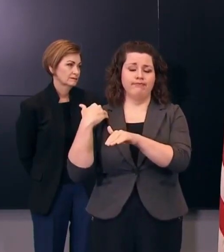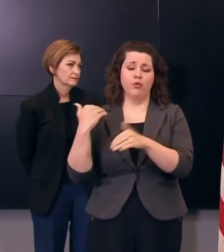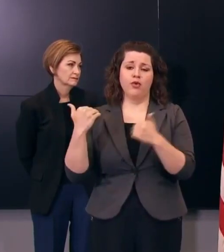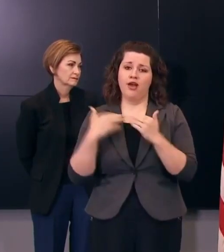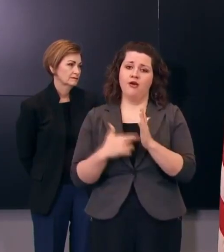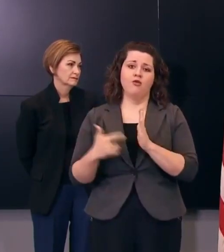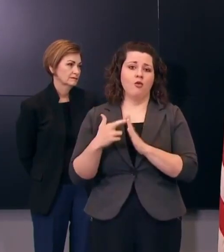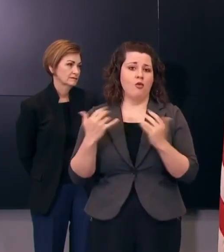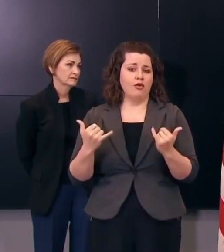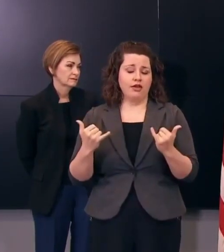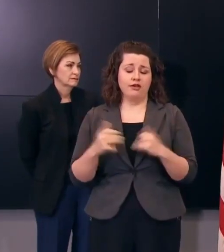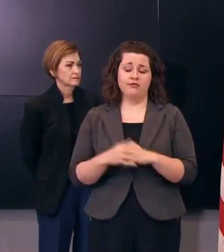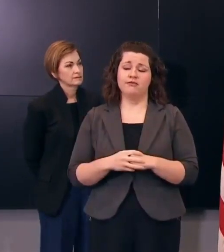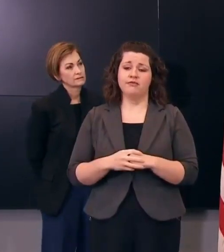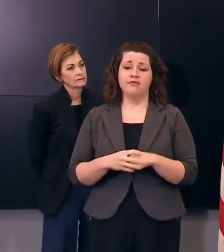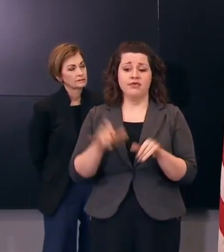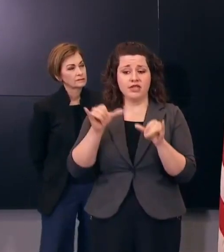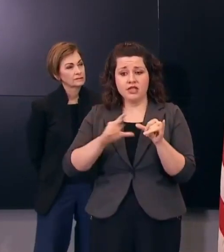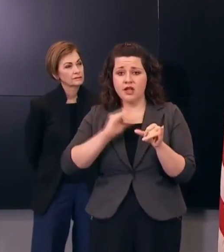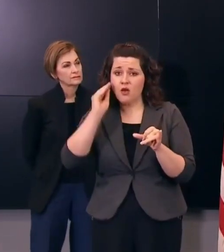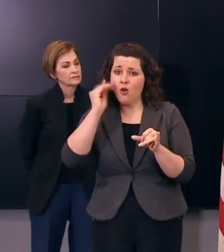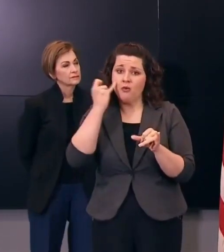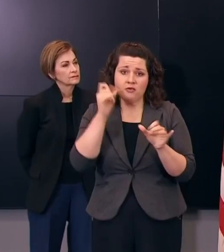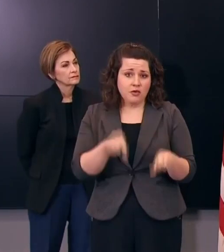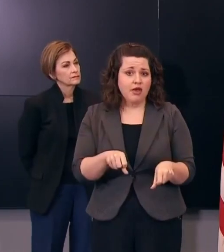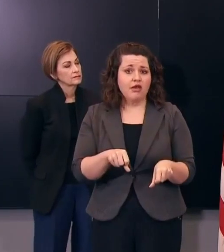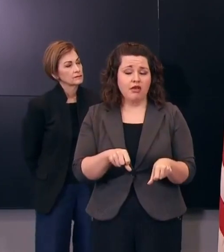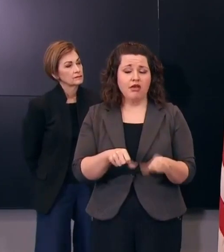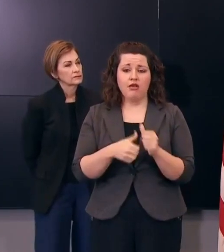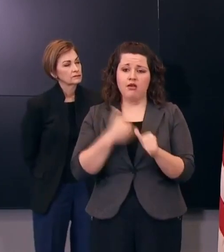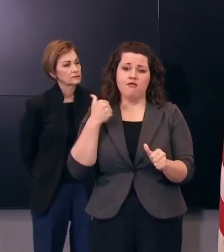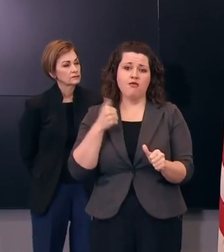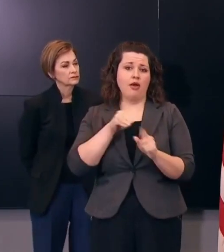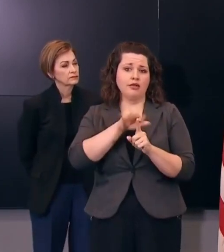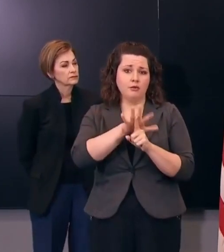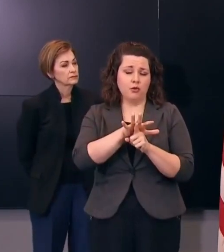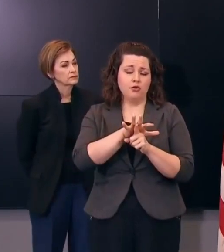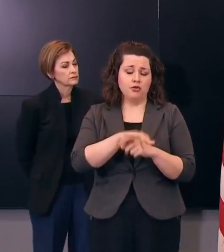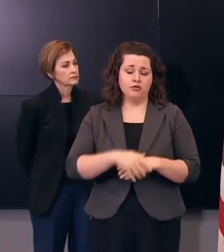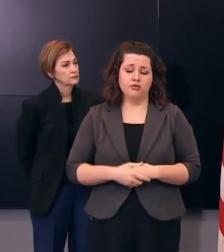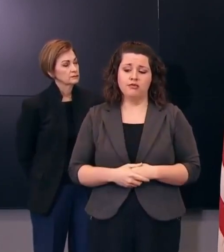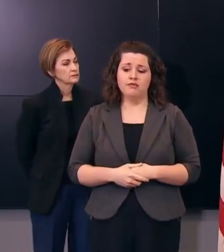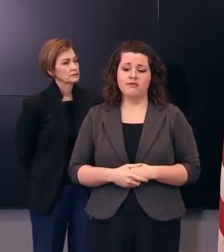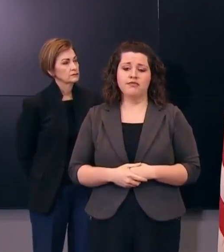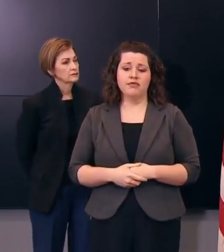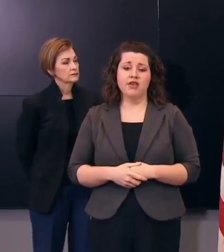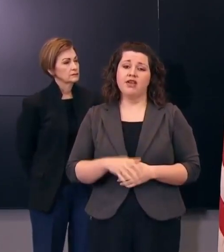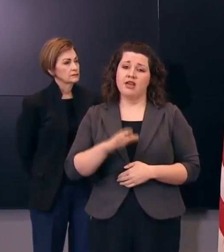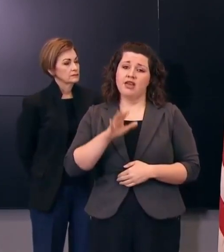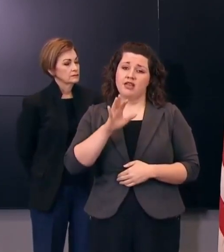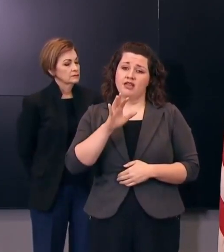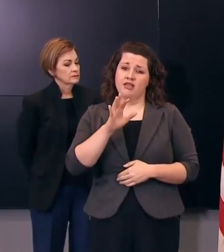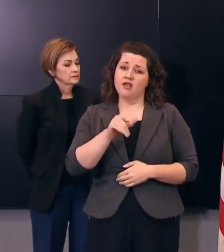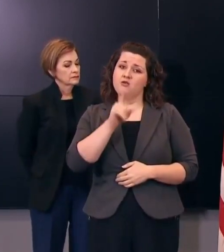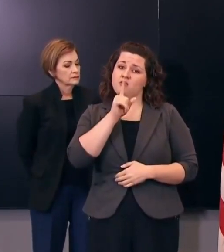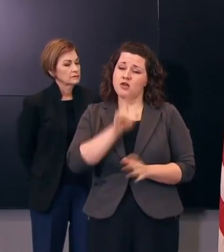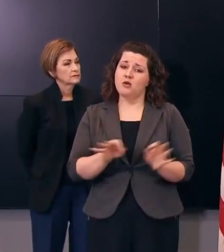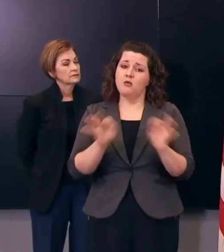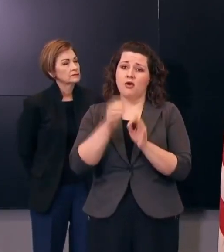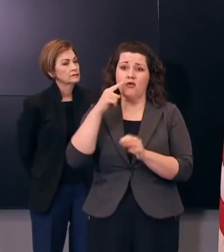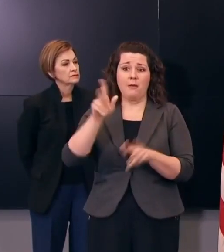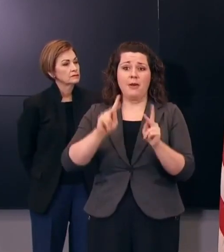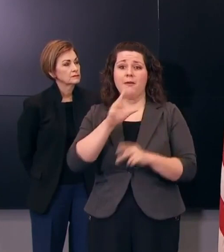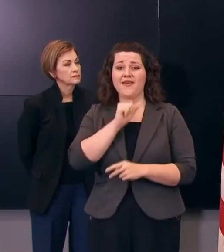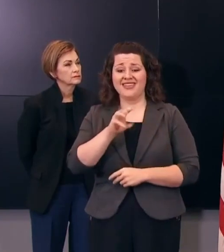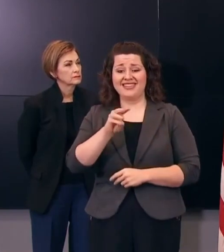now. Stay home as much as possible to avoid potential exposure to the virus. That's especially needed for those of you who are